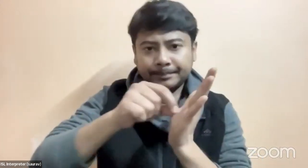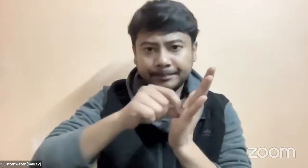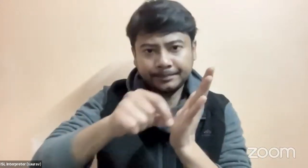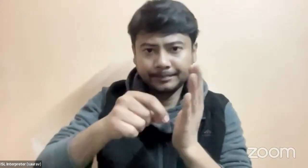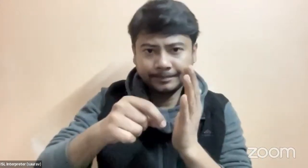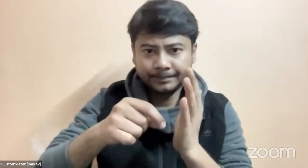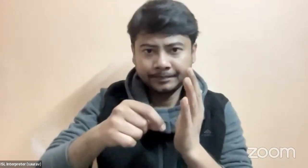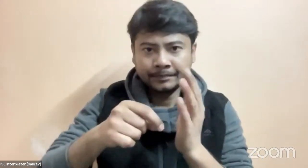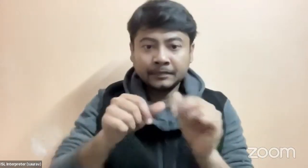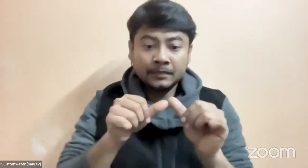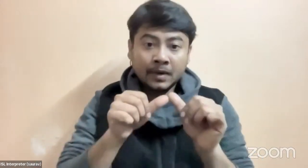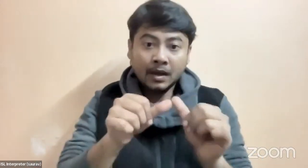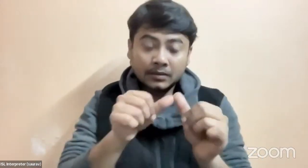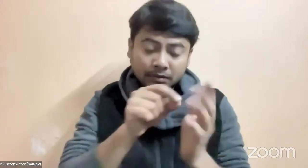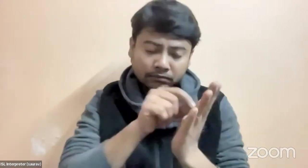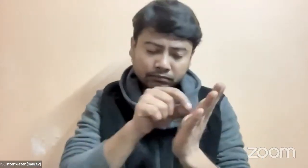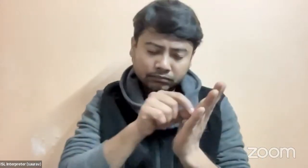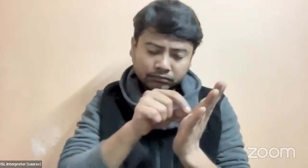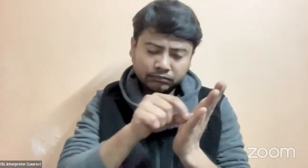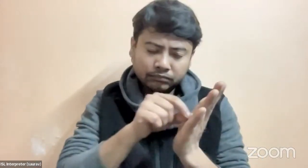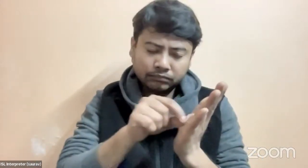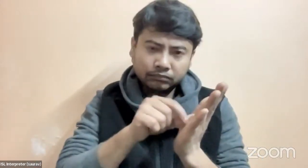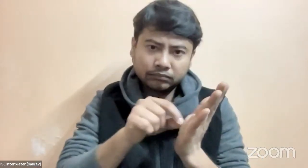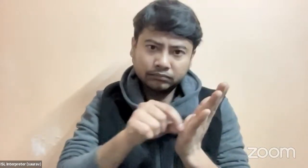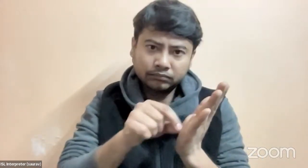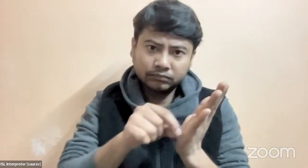written, Krishna will give you marks accordingly.